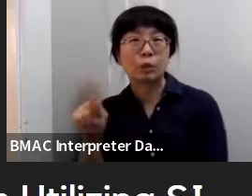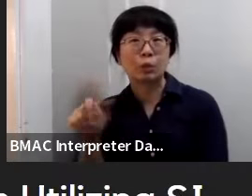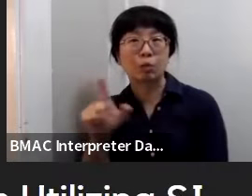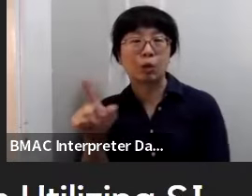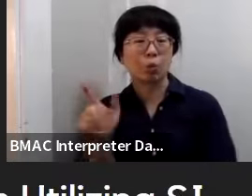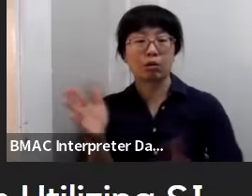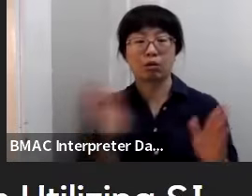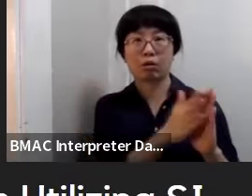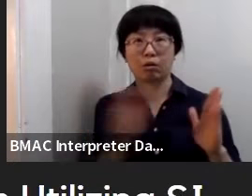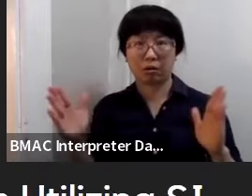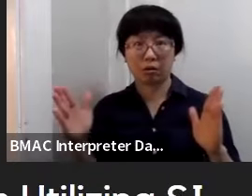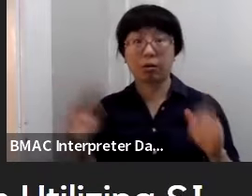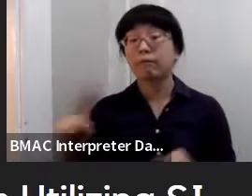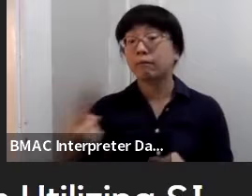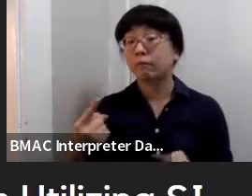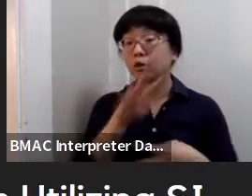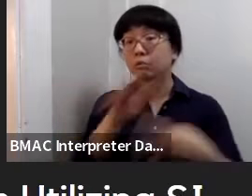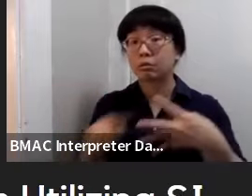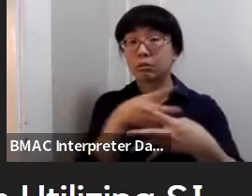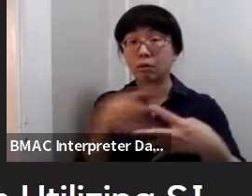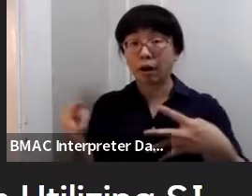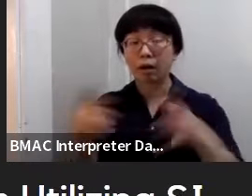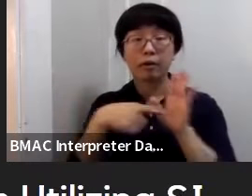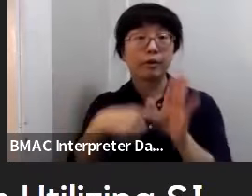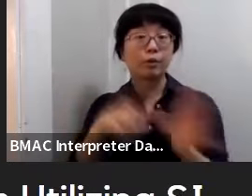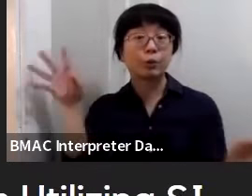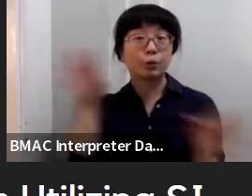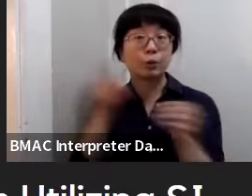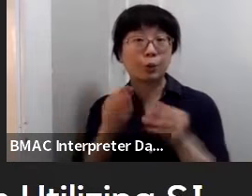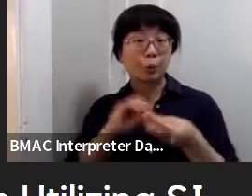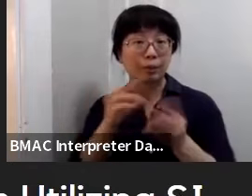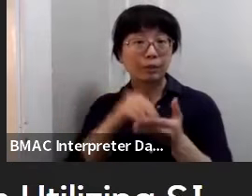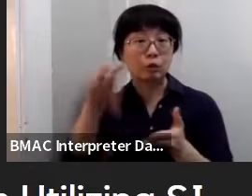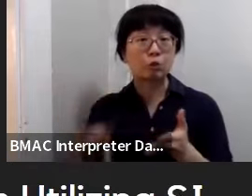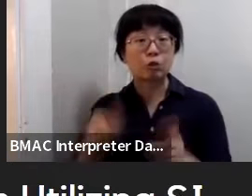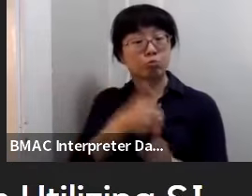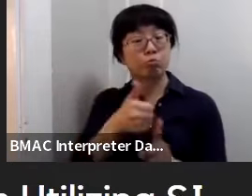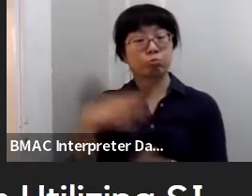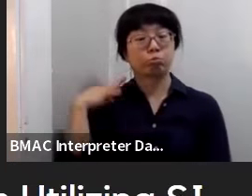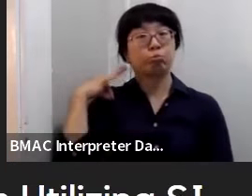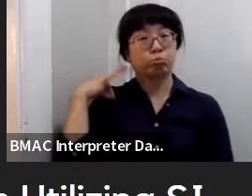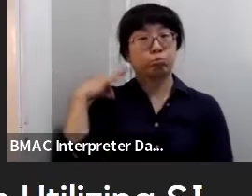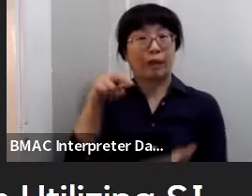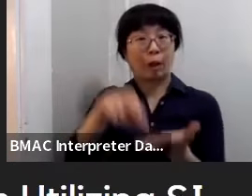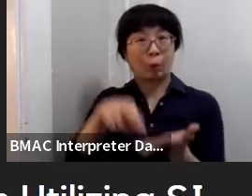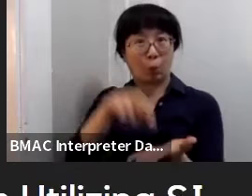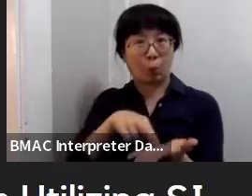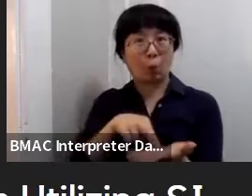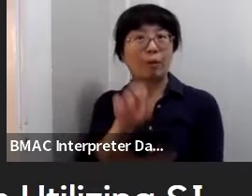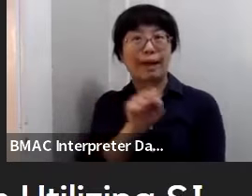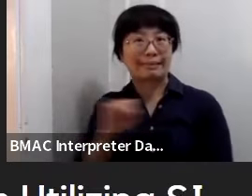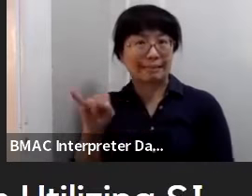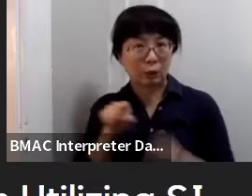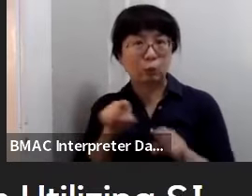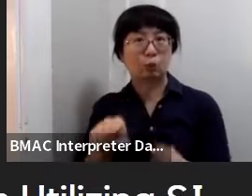first graph here, it just shows the total amount of students who voluntarily enrolled into an SI during these